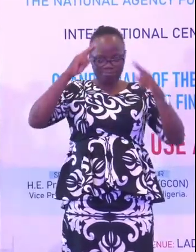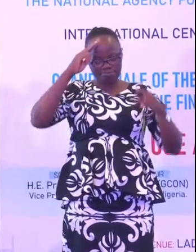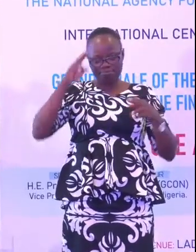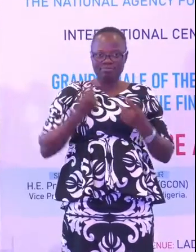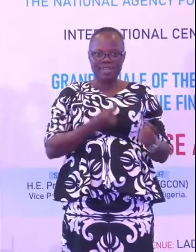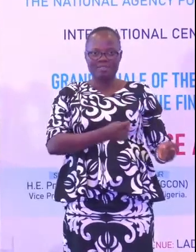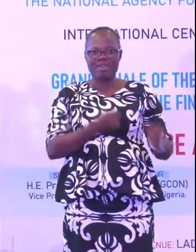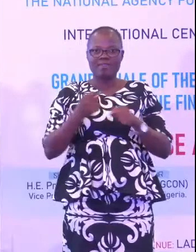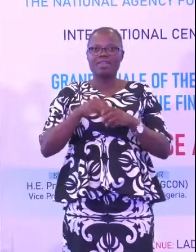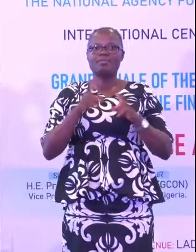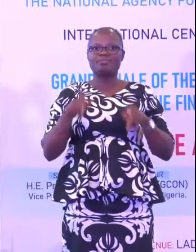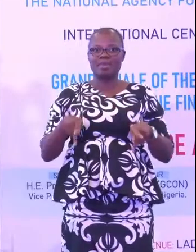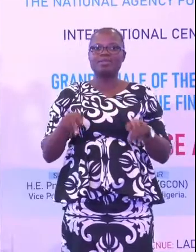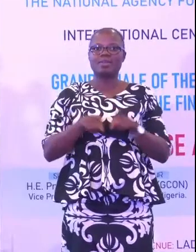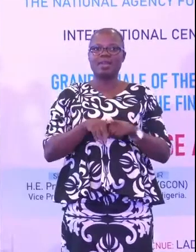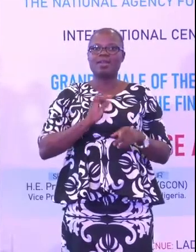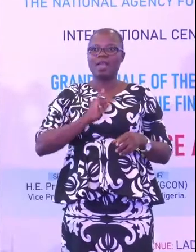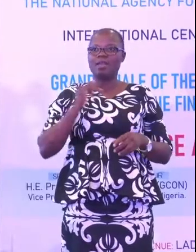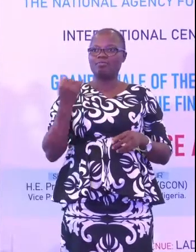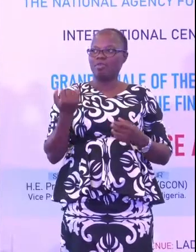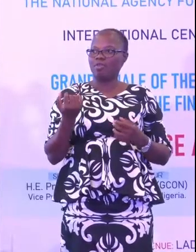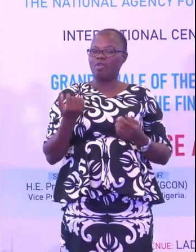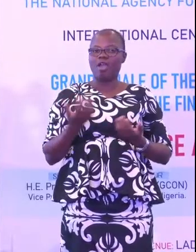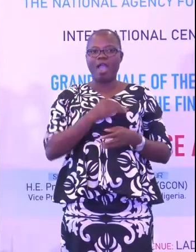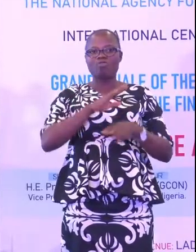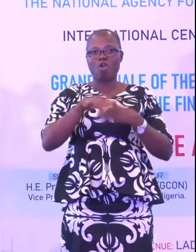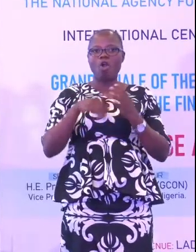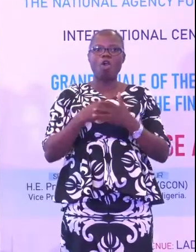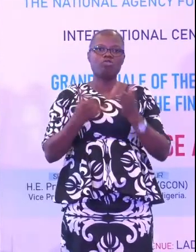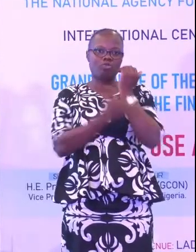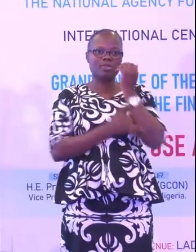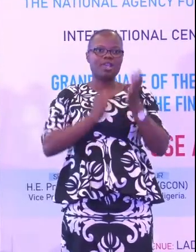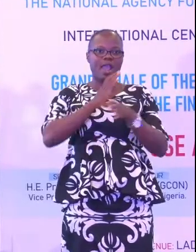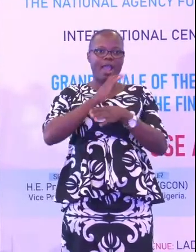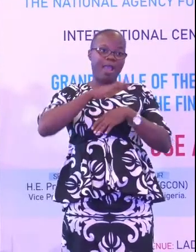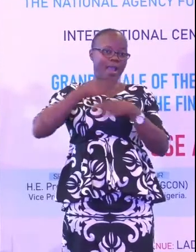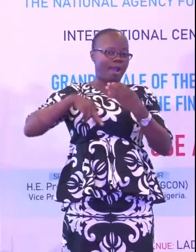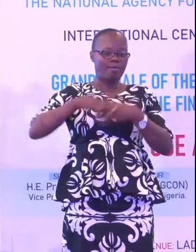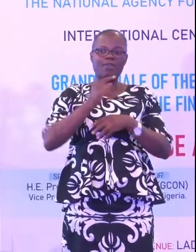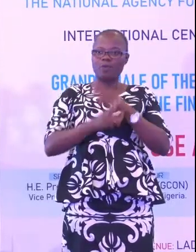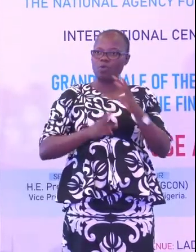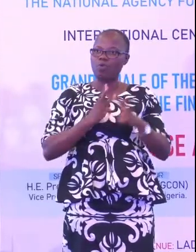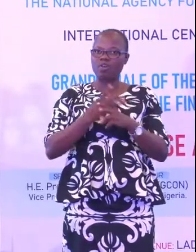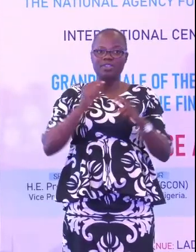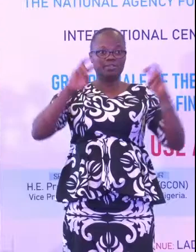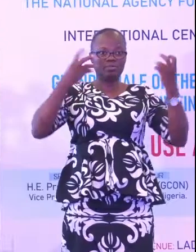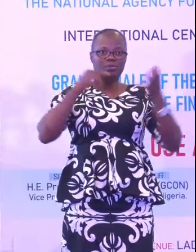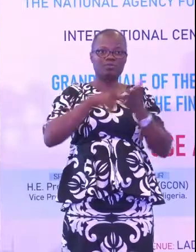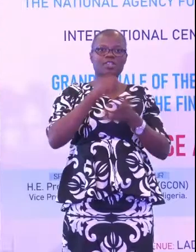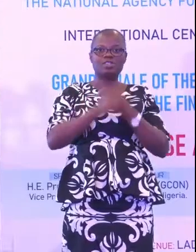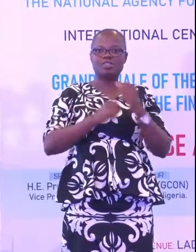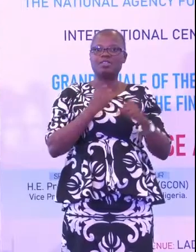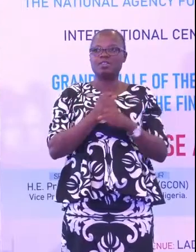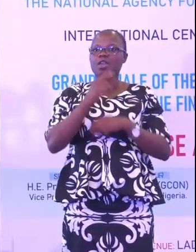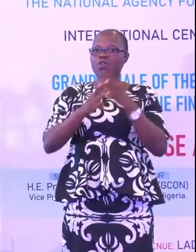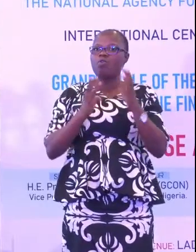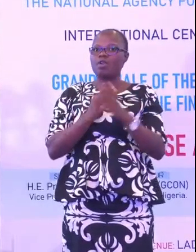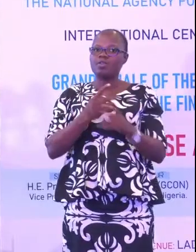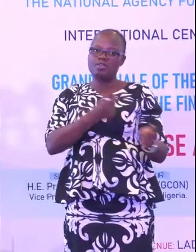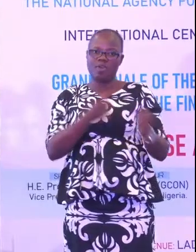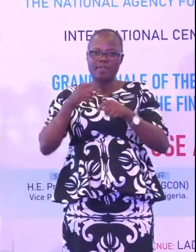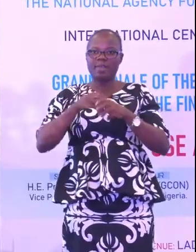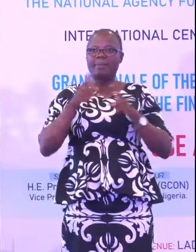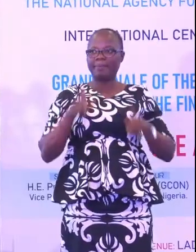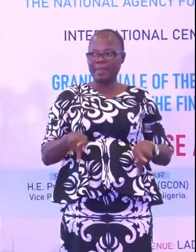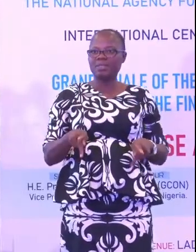Trafficking in persons affects all of us and all countries all around the world. The theme of this year's World Day Against Trafficking in Persons,